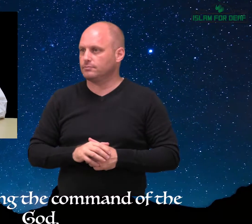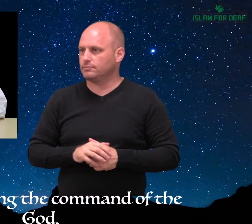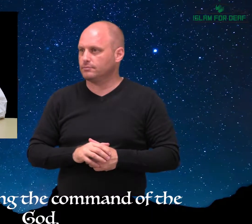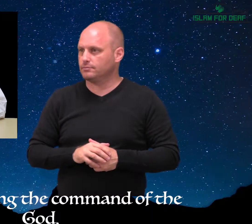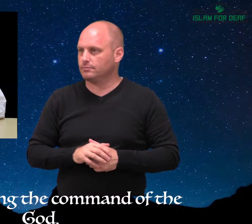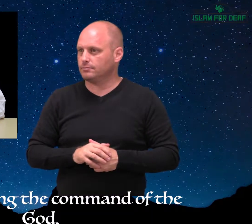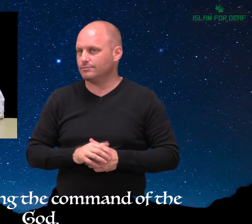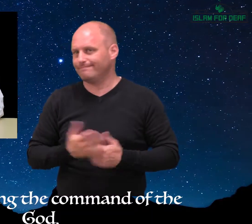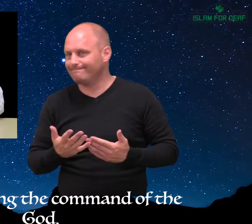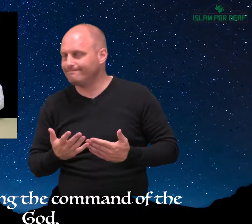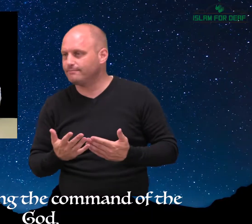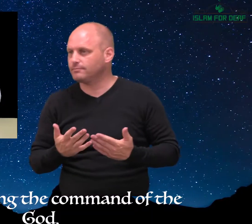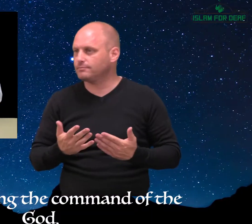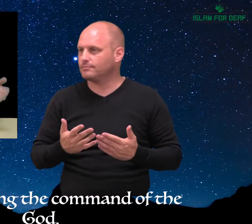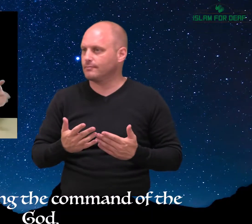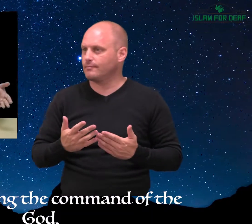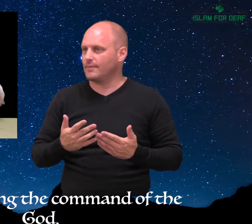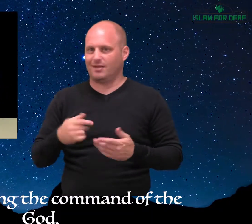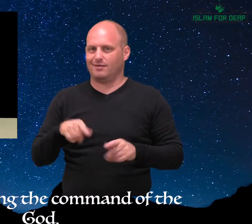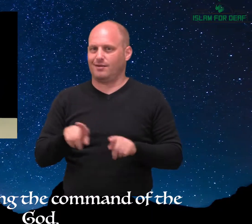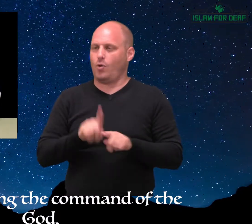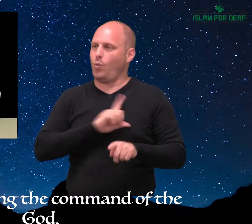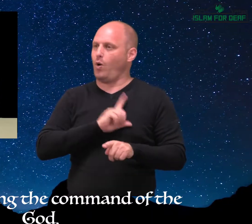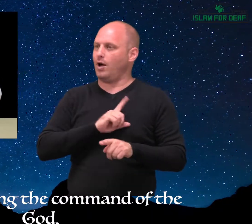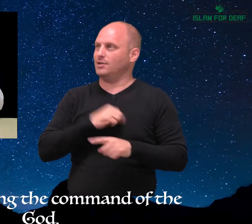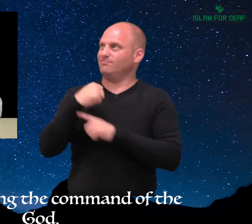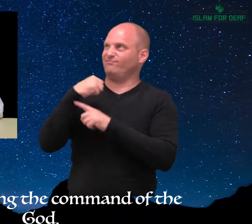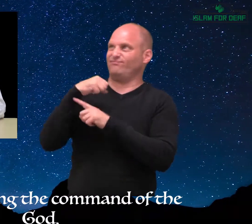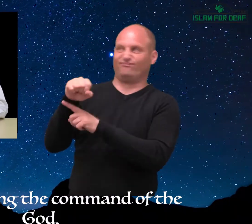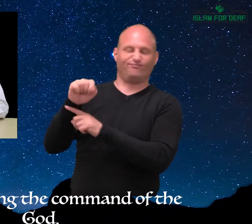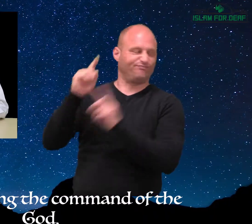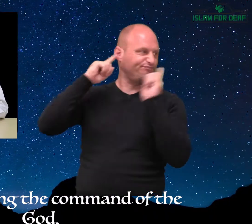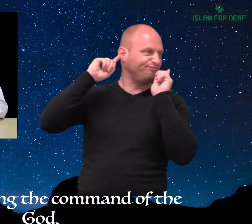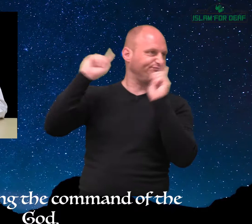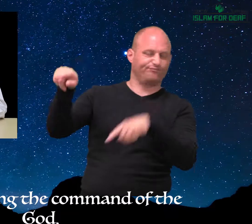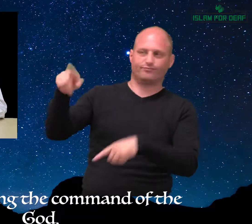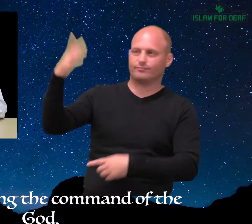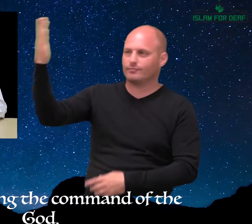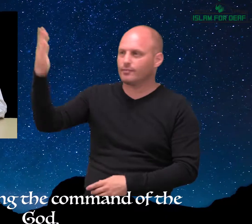It is a kind of, you know, neglecting the command of the God.